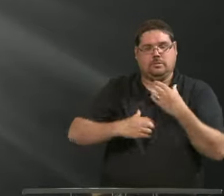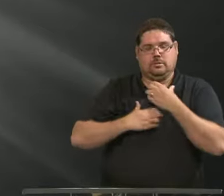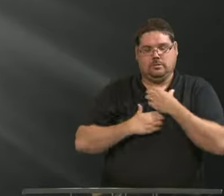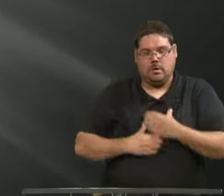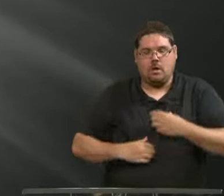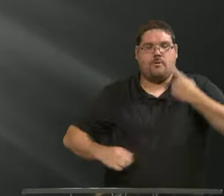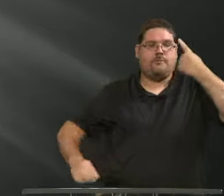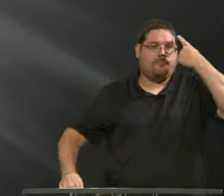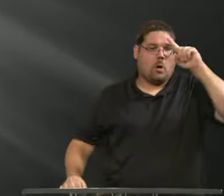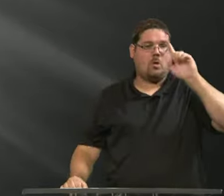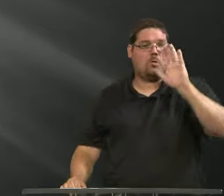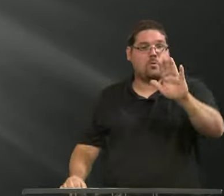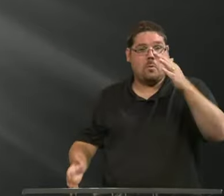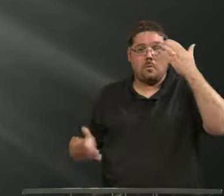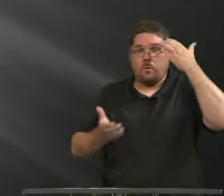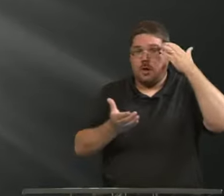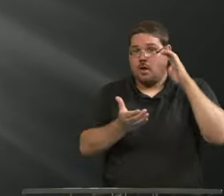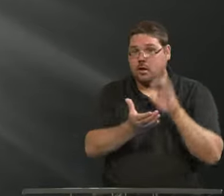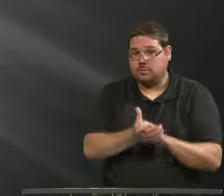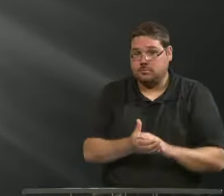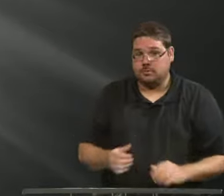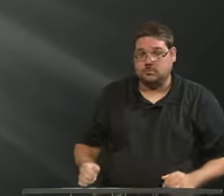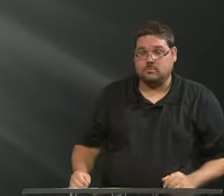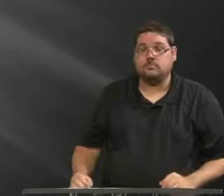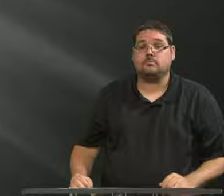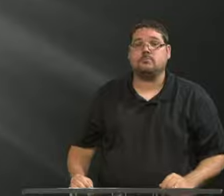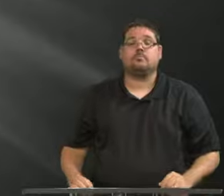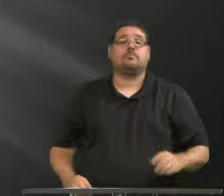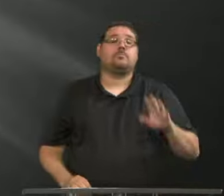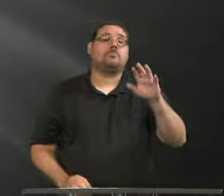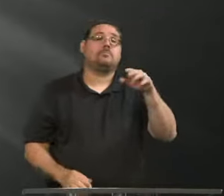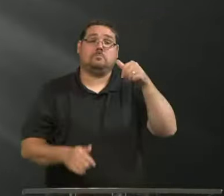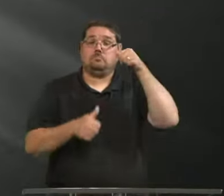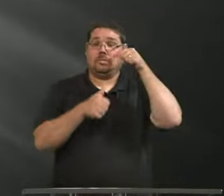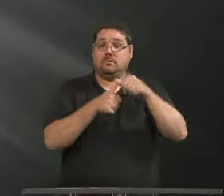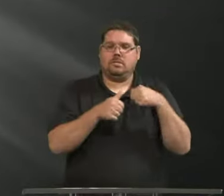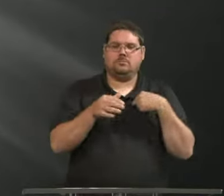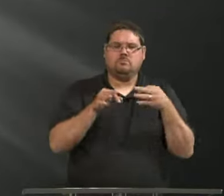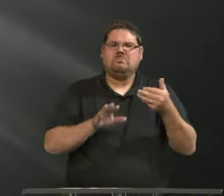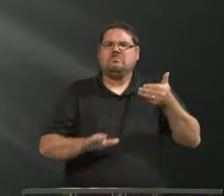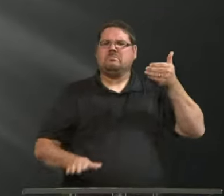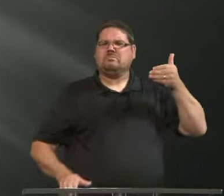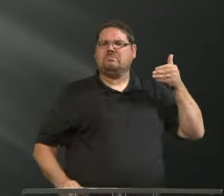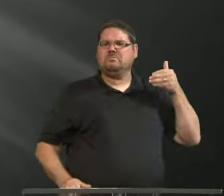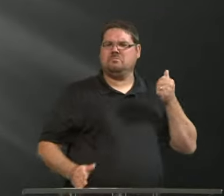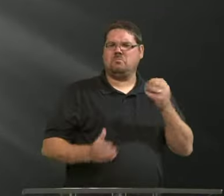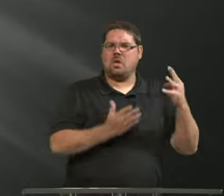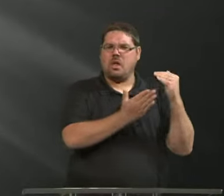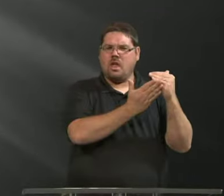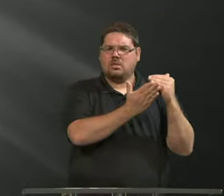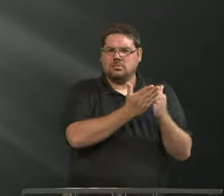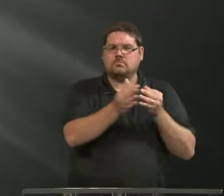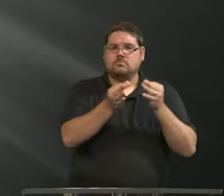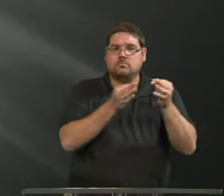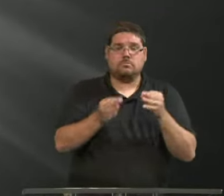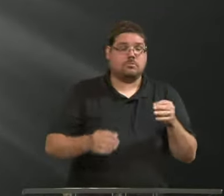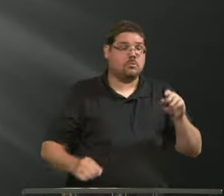in because of sin. So the husband, if you recall in